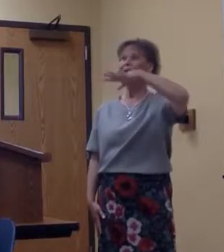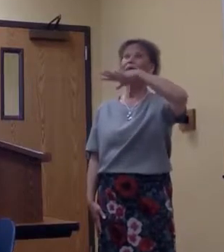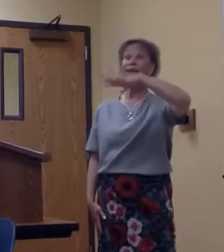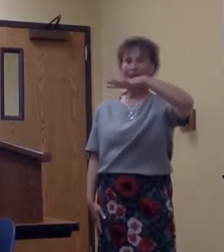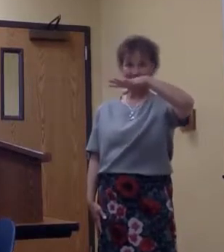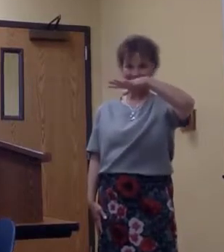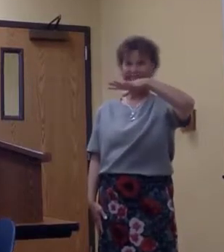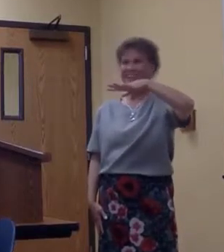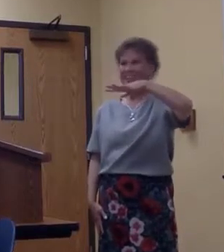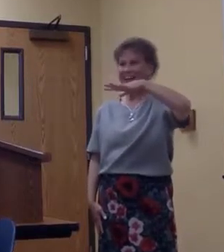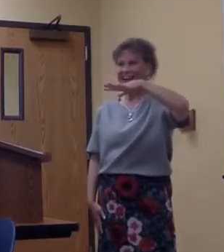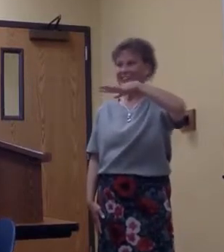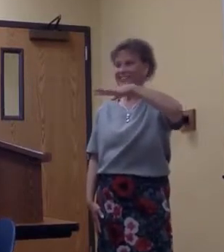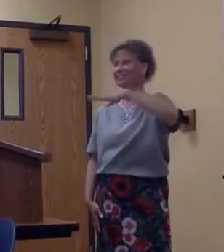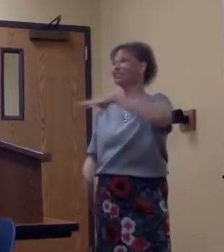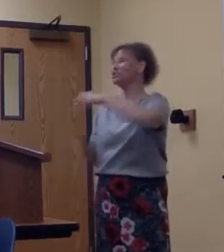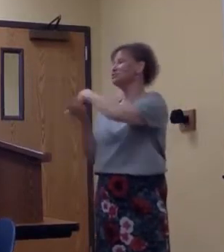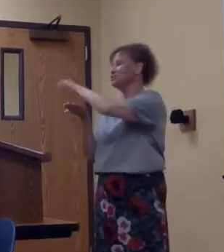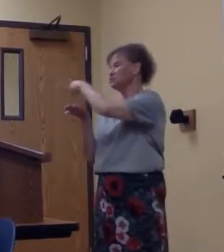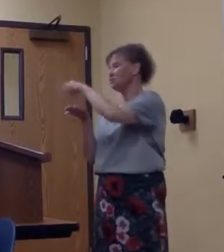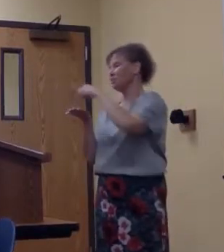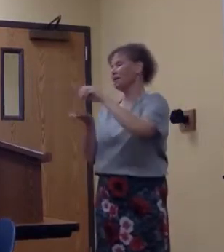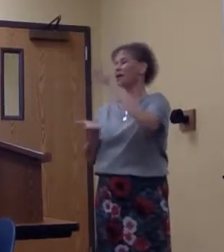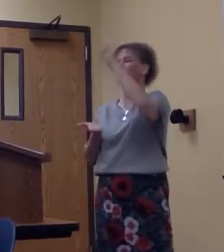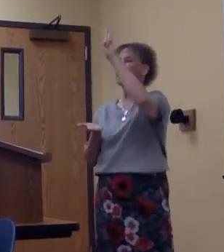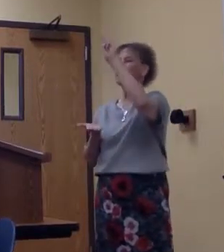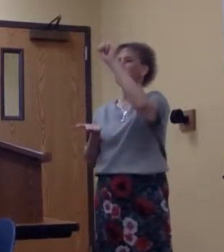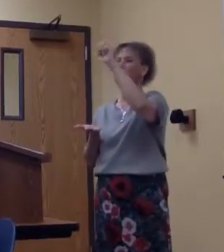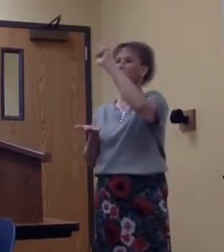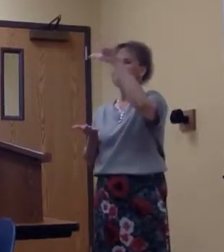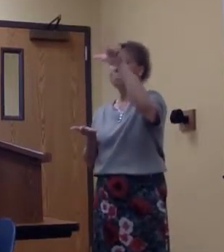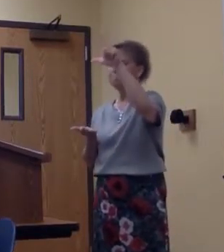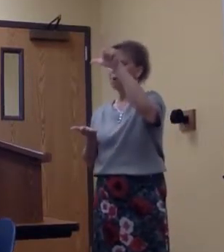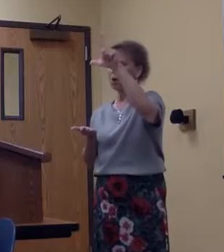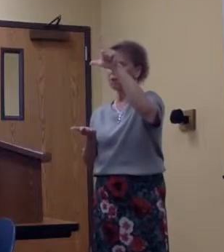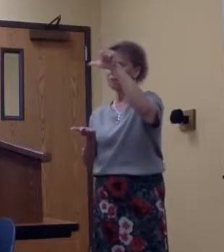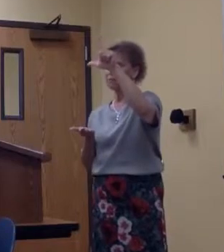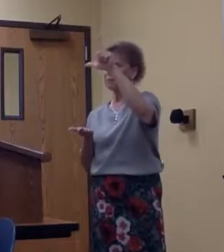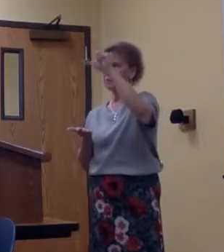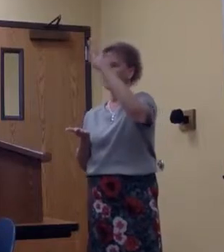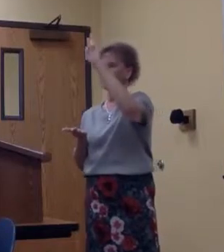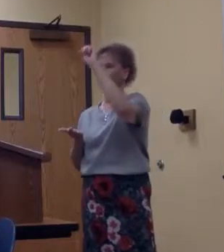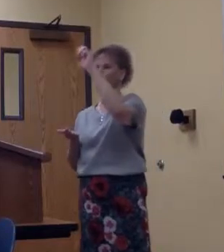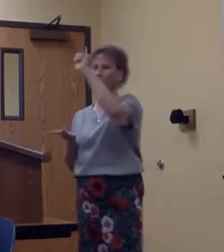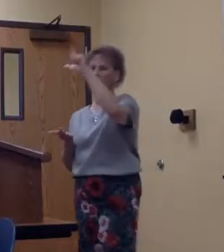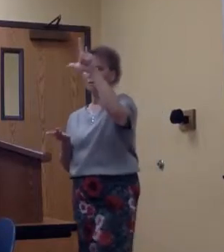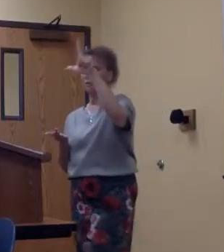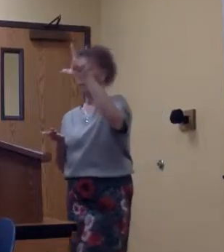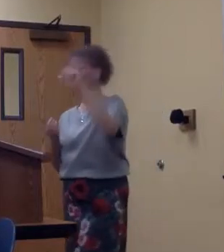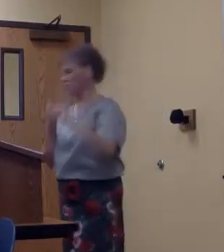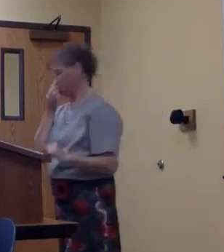area. All right? Shopping mall. Mall.